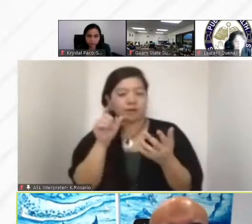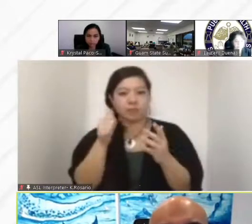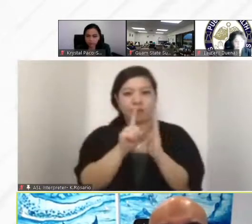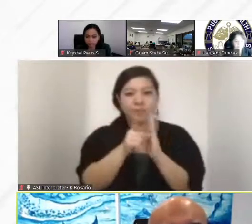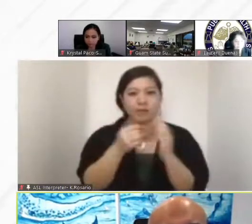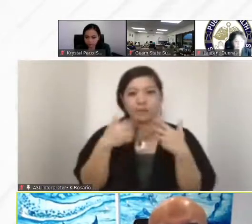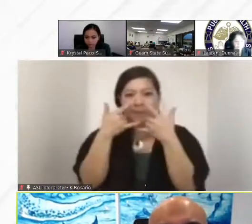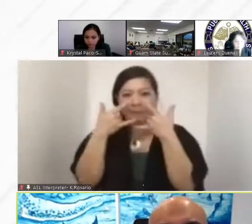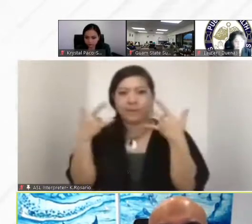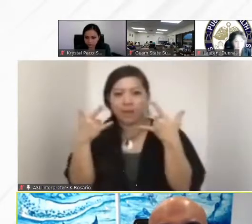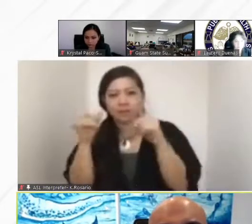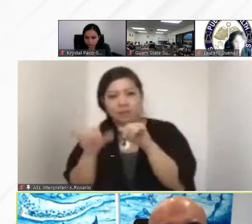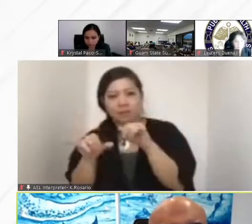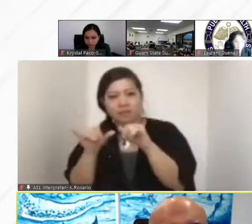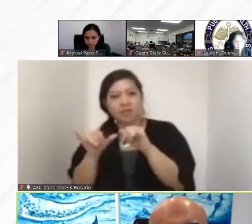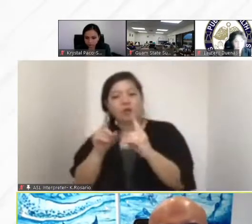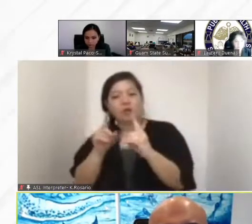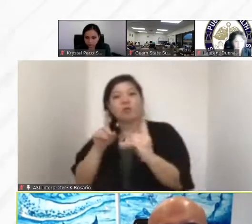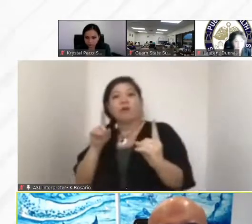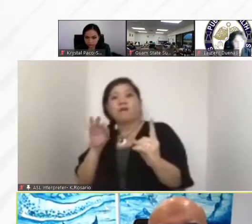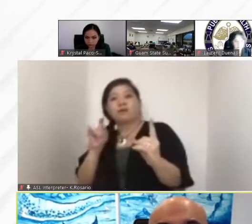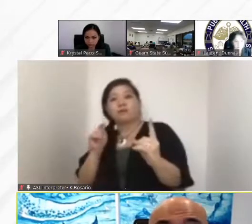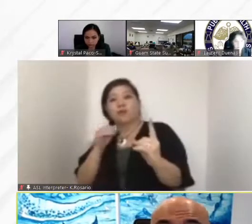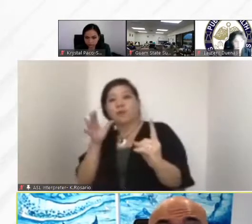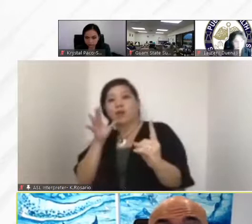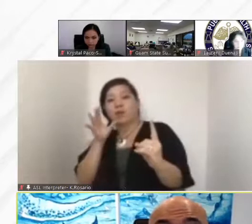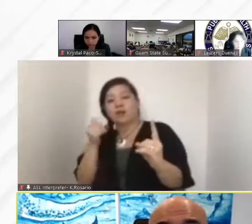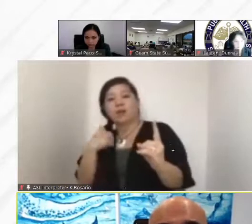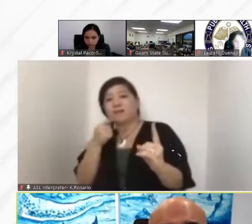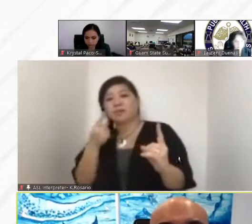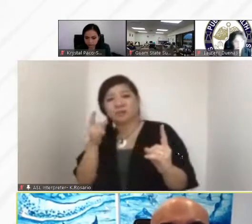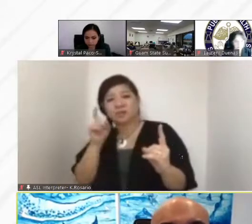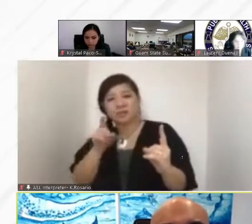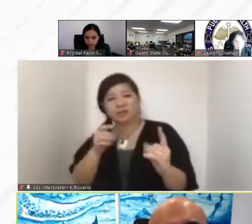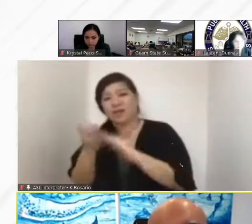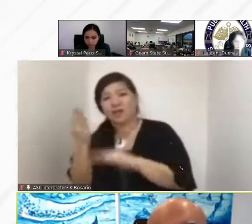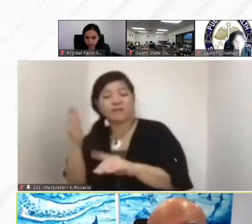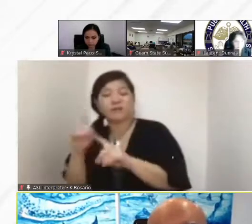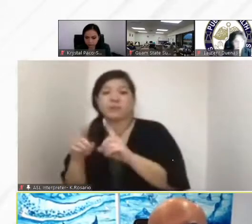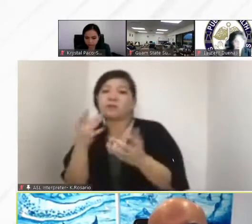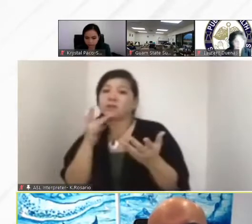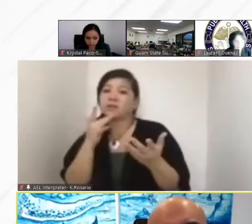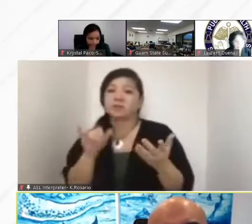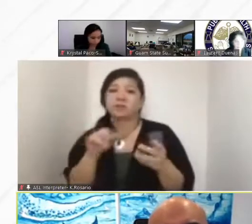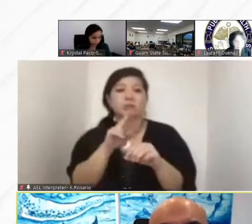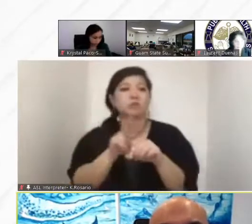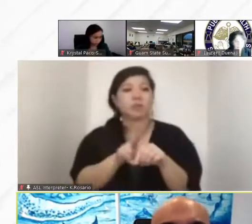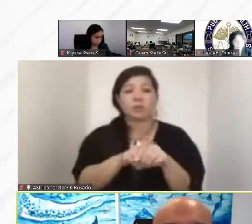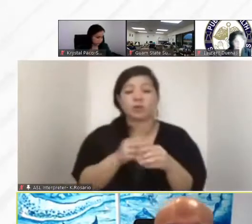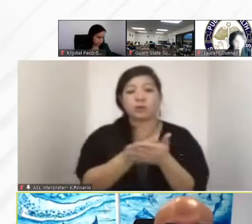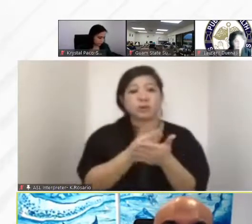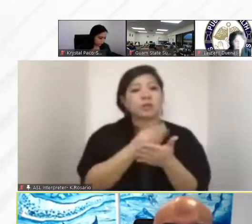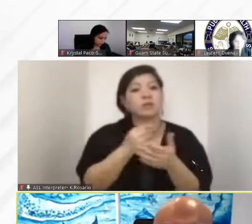mask on. I stayed away from her. I went to make sure she had everything she needed, then I left. Unfortunately, that's the new normal that we have to live on until